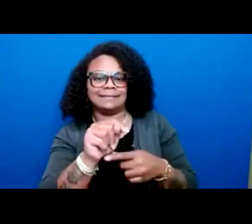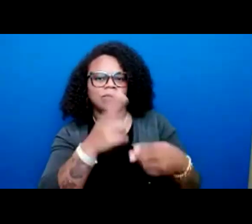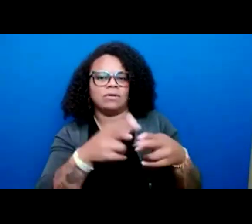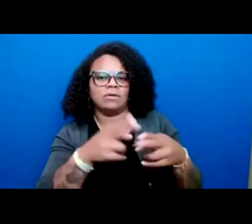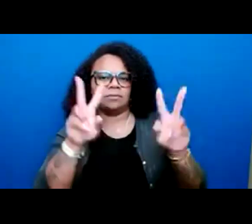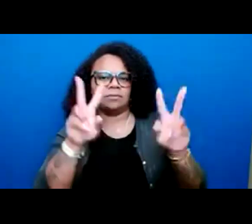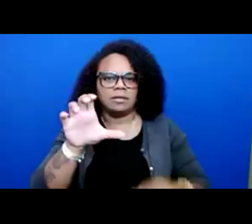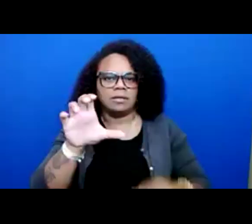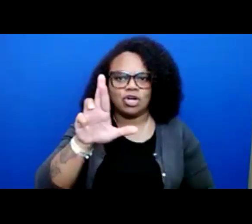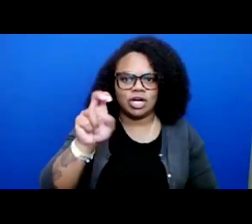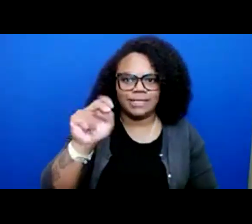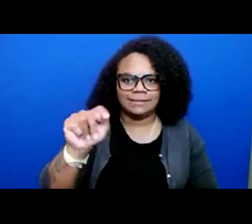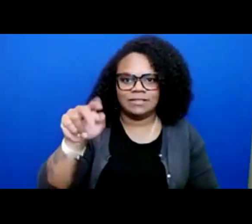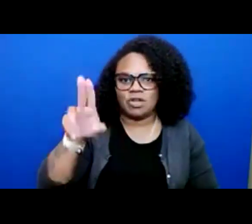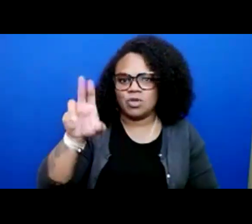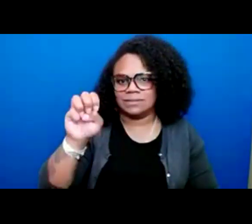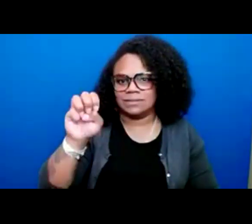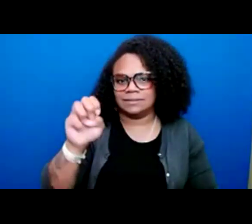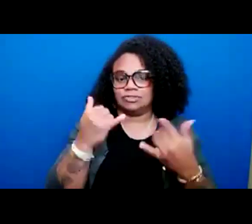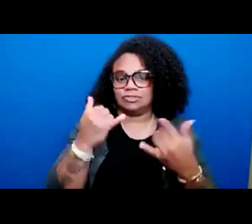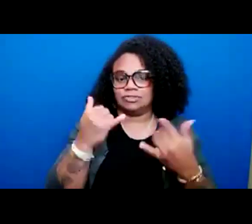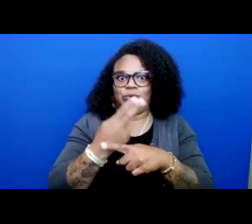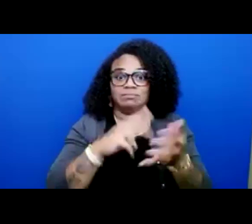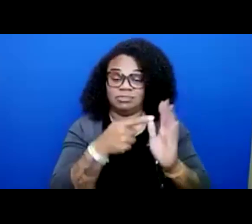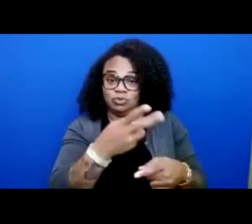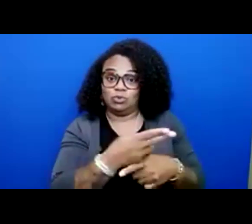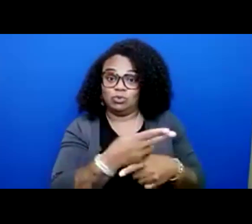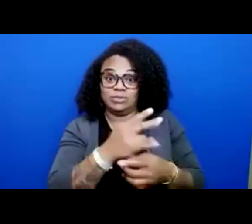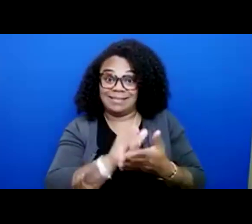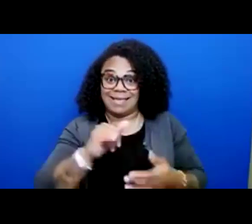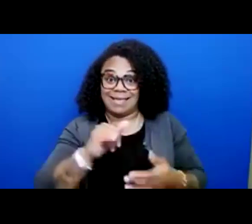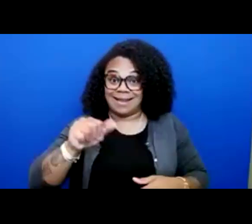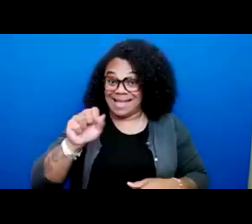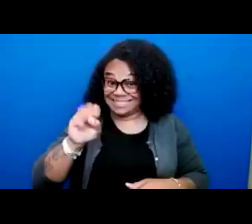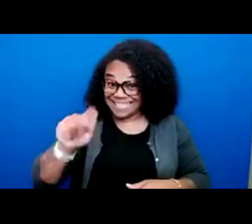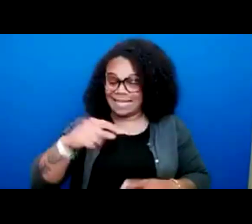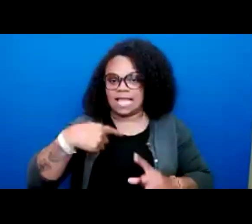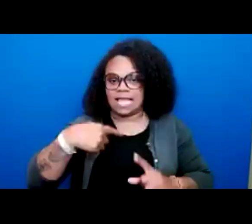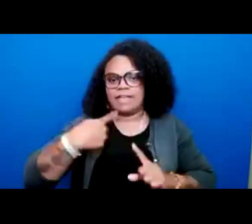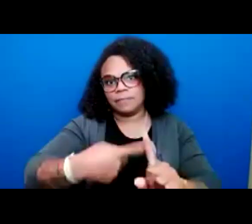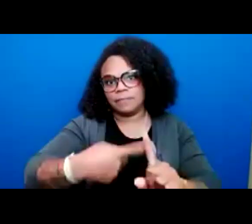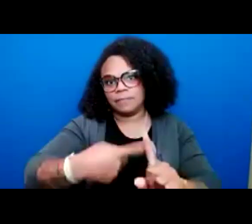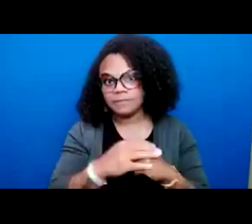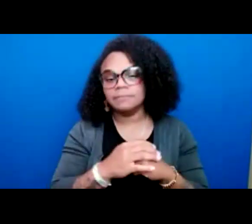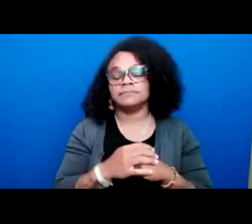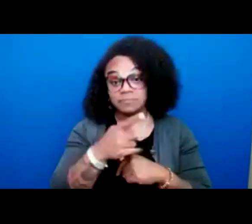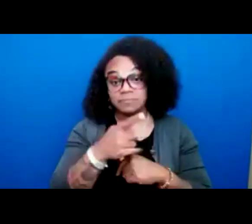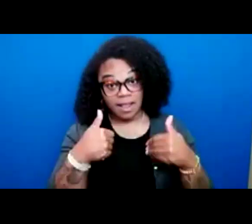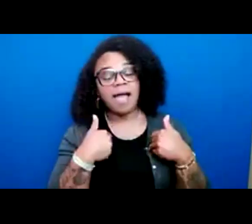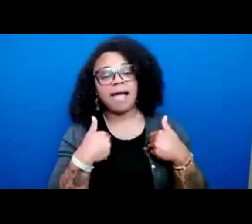means you're using those assets in each month. They do have an allowance in the